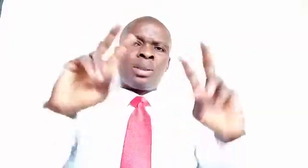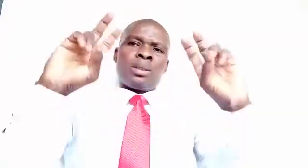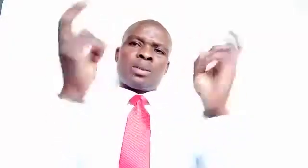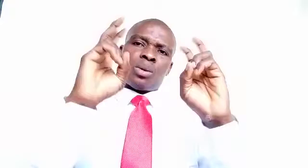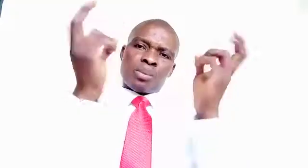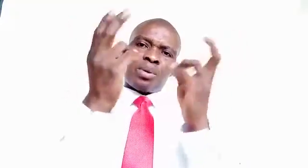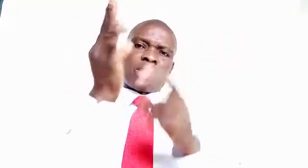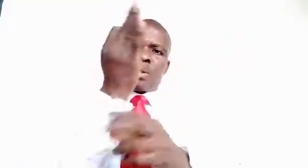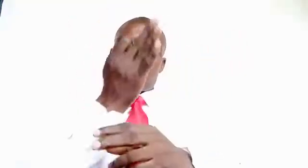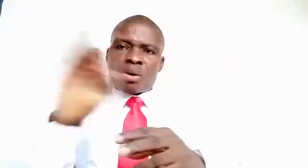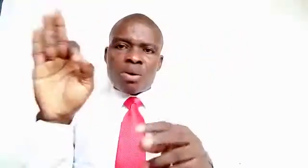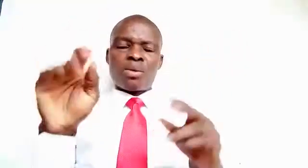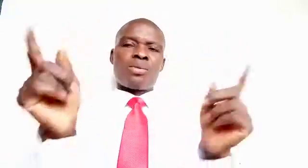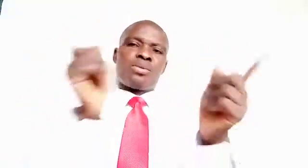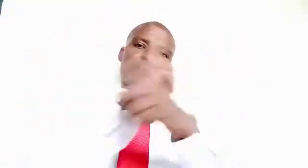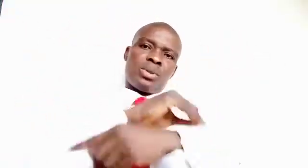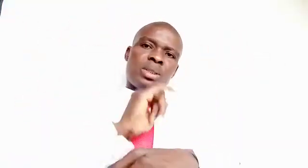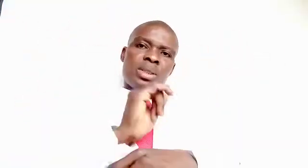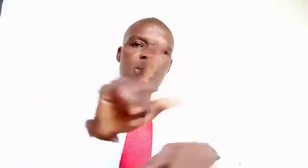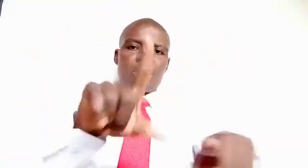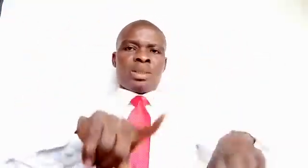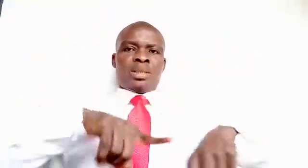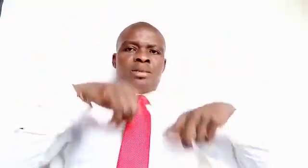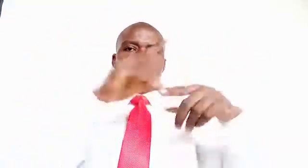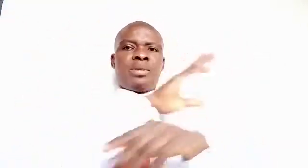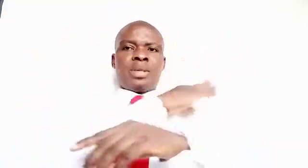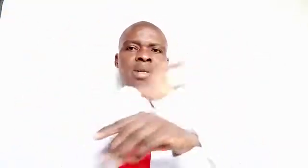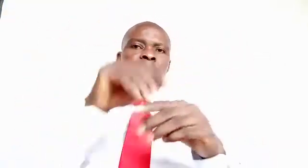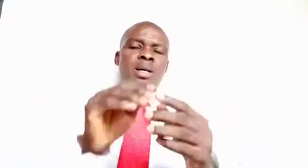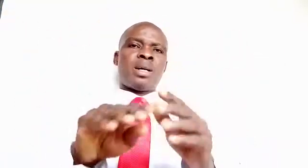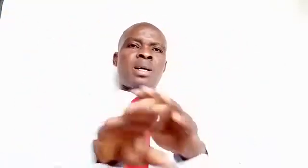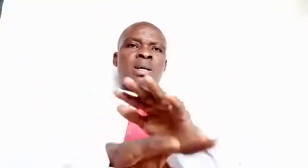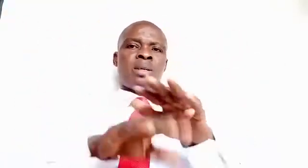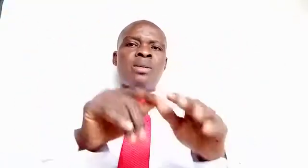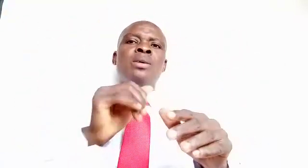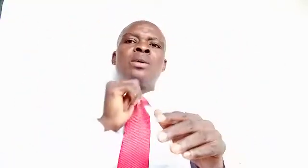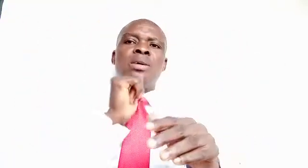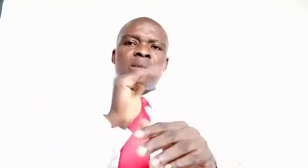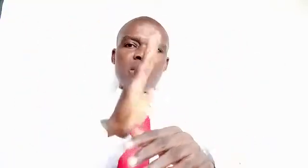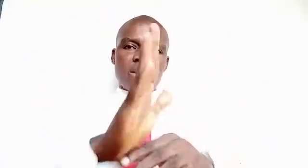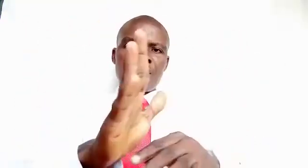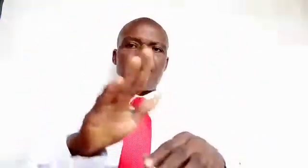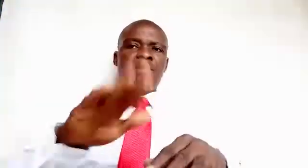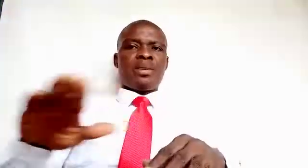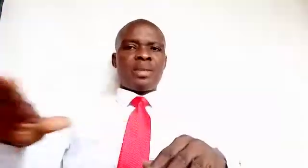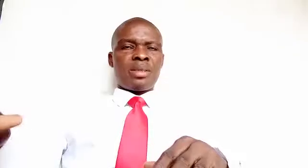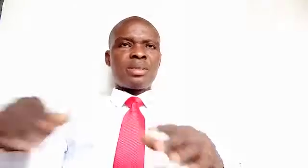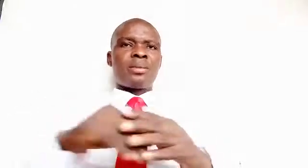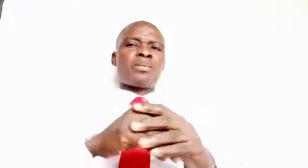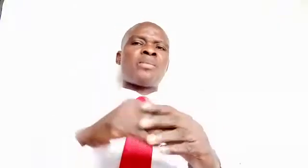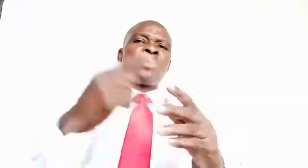Non-Living Things 3. And the subtopic for today is Differences between Plants and